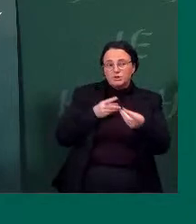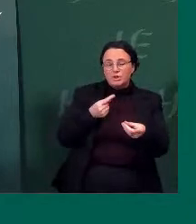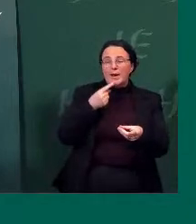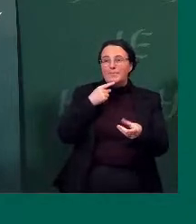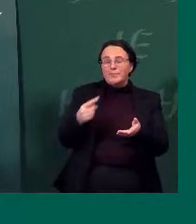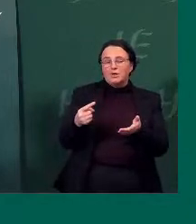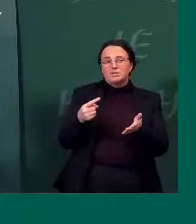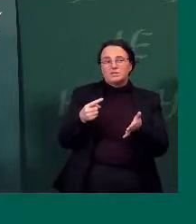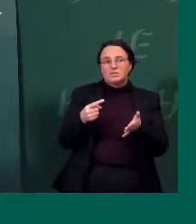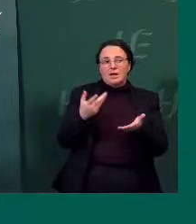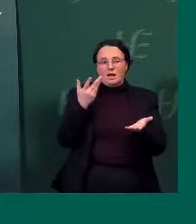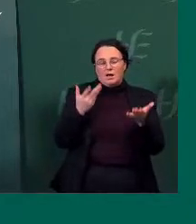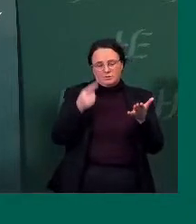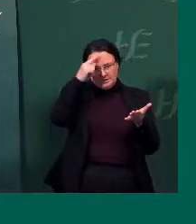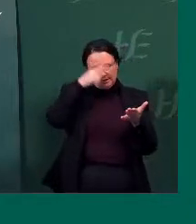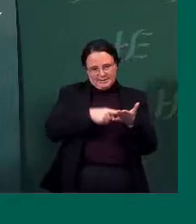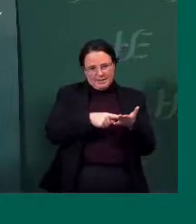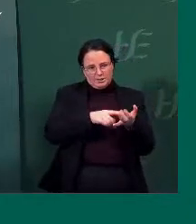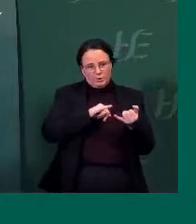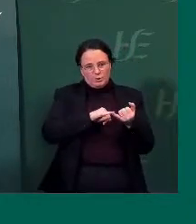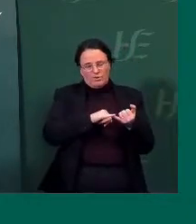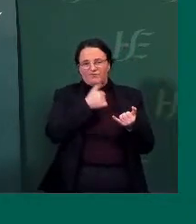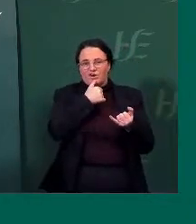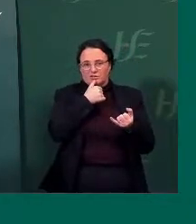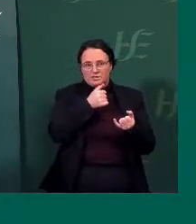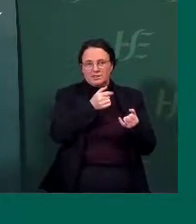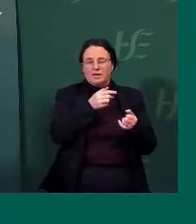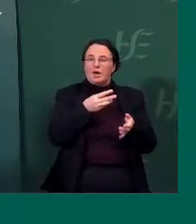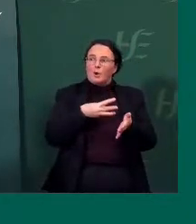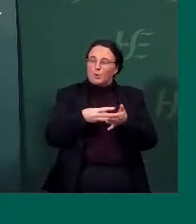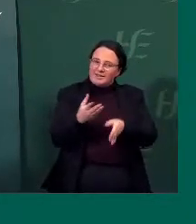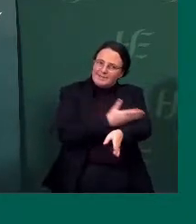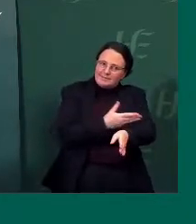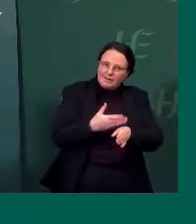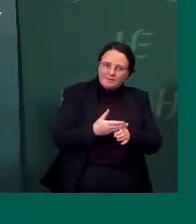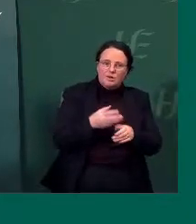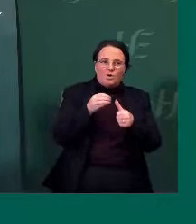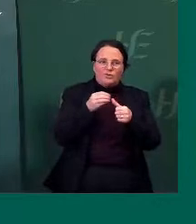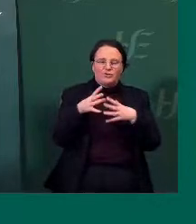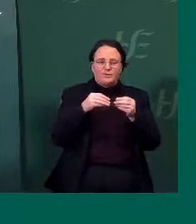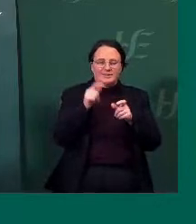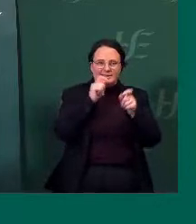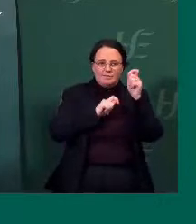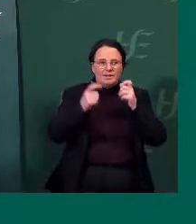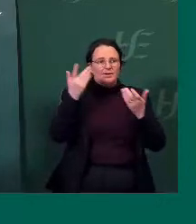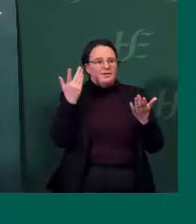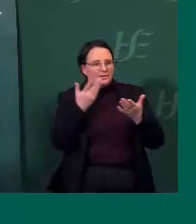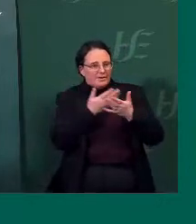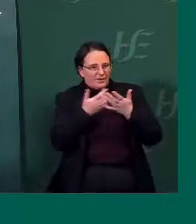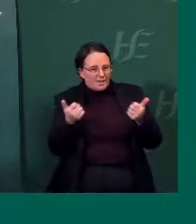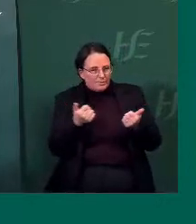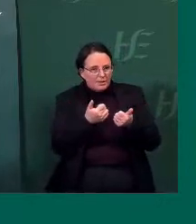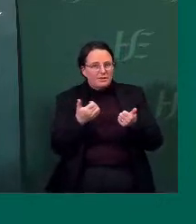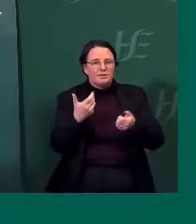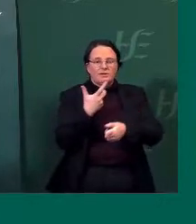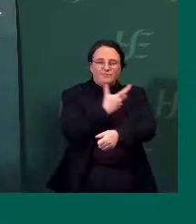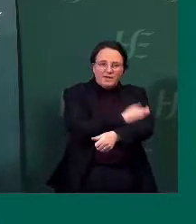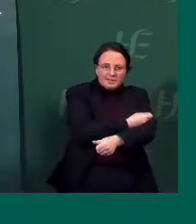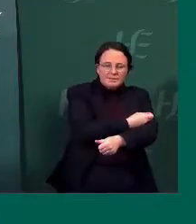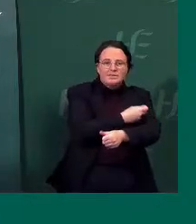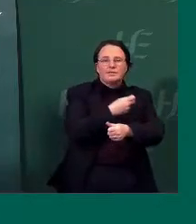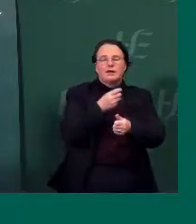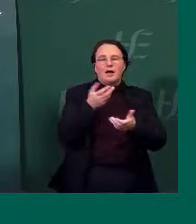determine the relative priority, which will also drive into the time frame from when that starts. So while there's other factors, such as availability of vaccine, some of the